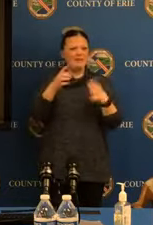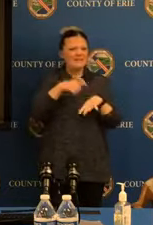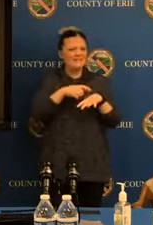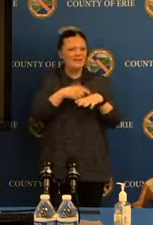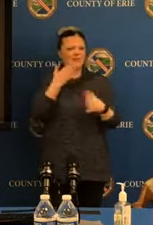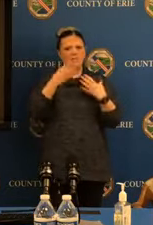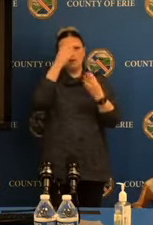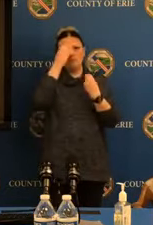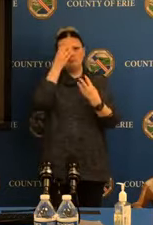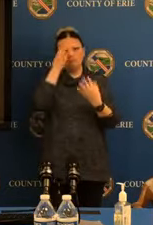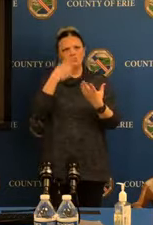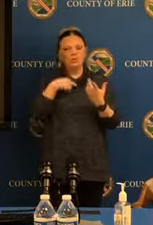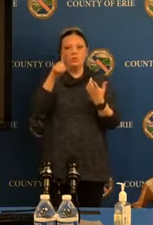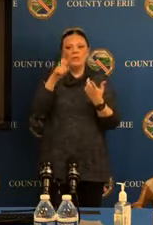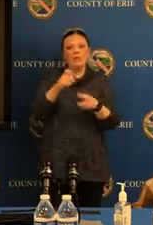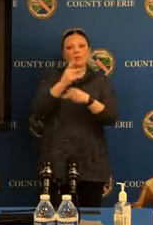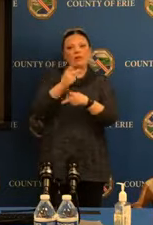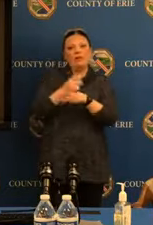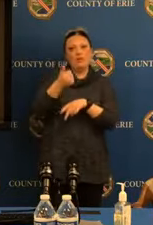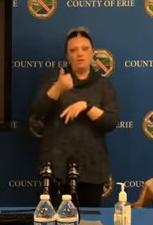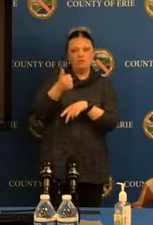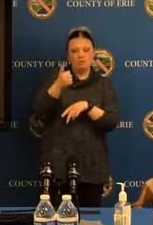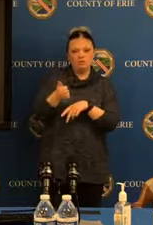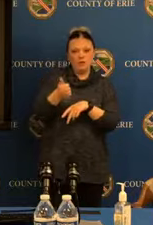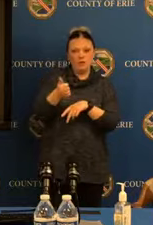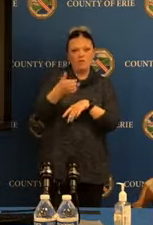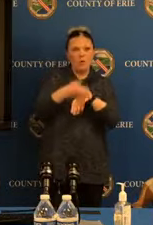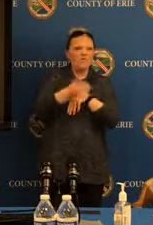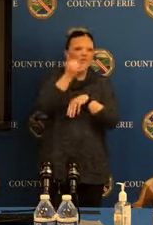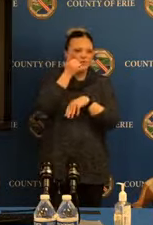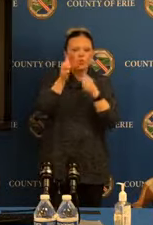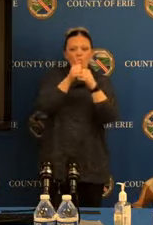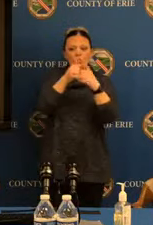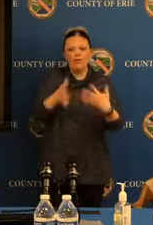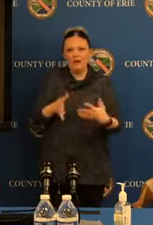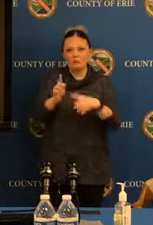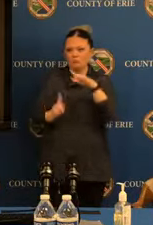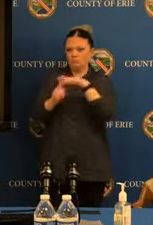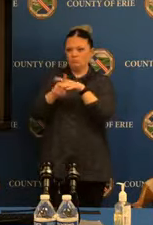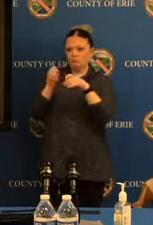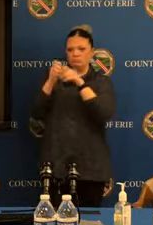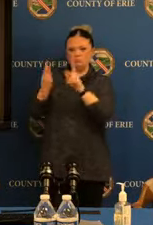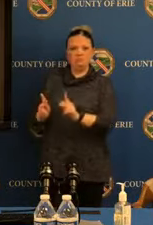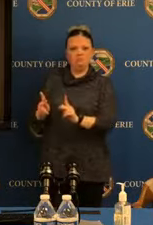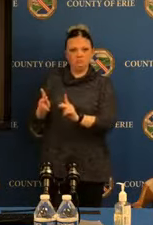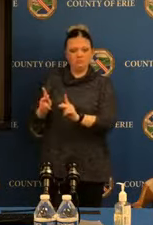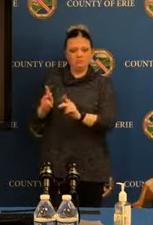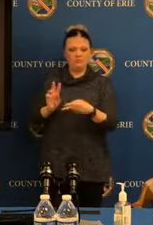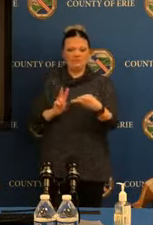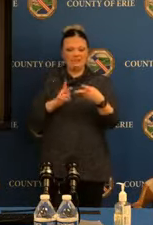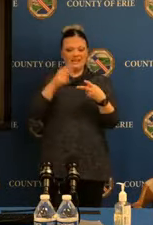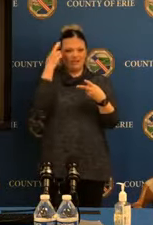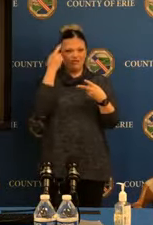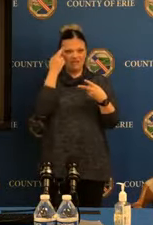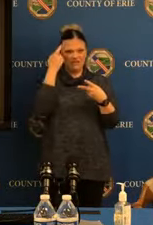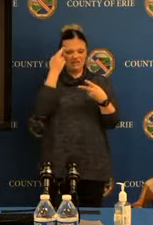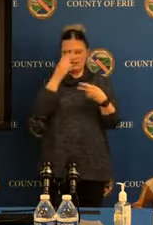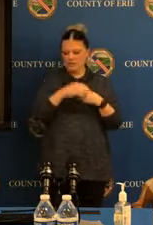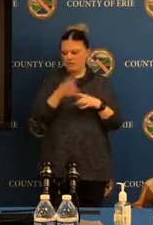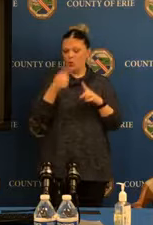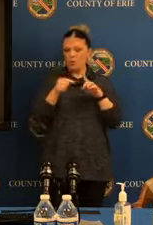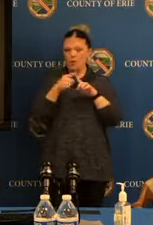information that you need to take care of yourself better without actually having to go into the office. And then the second reason is that